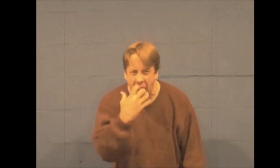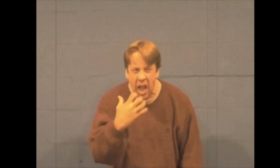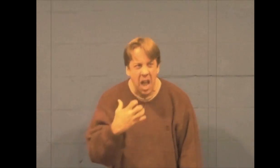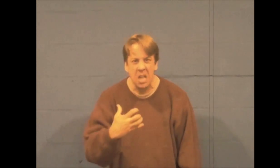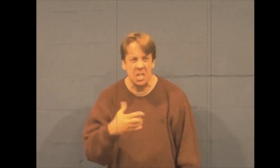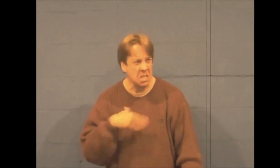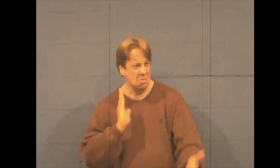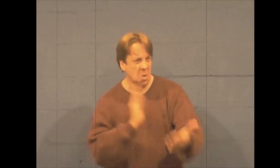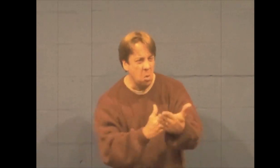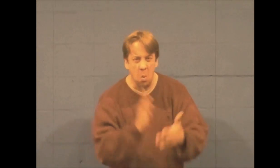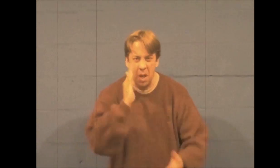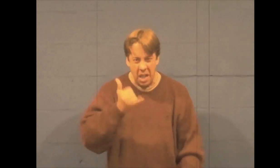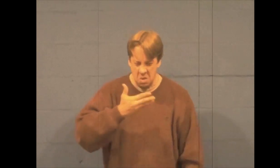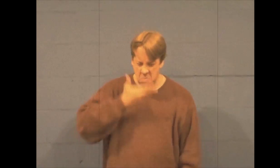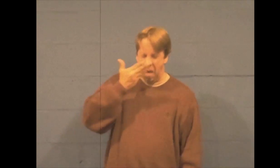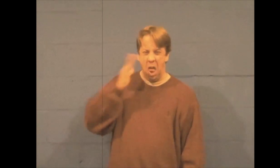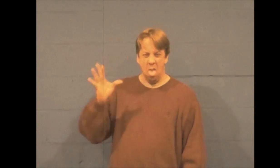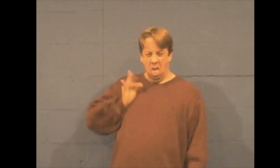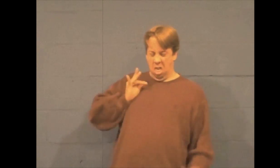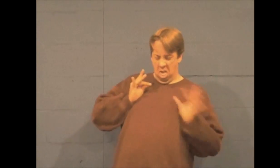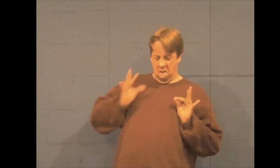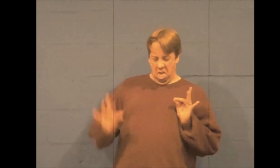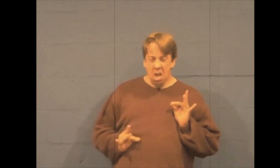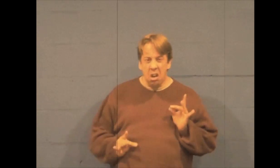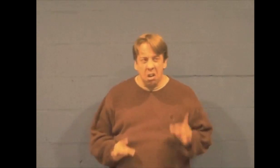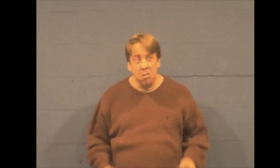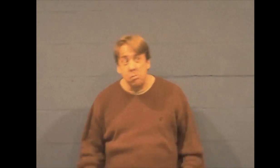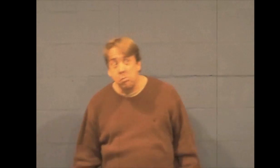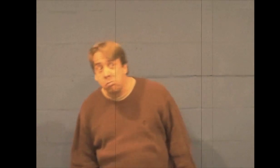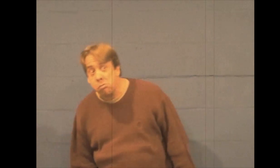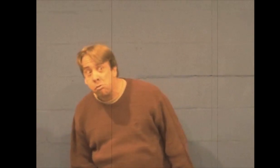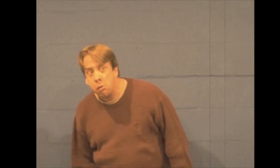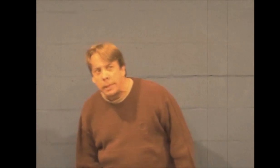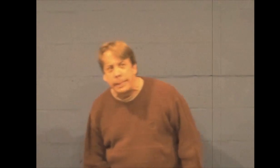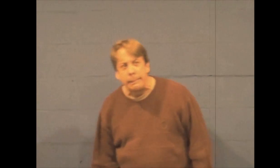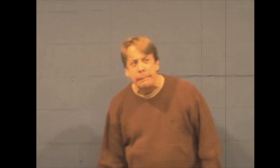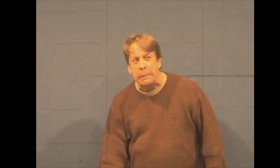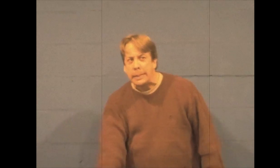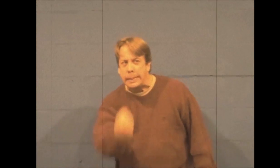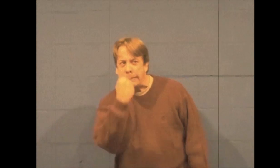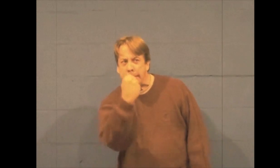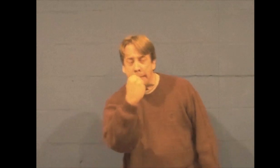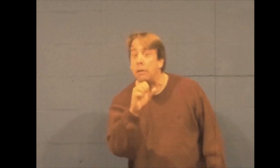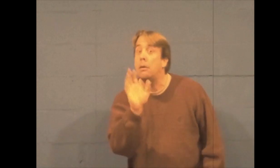in my house? Ruin my roof, smoke in my house. Now we're all going to smell like cigarettes.